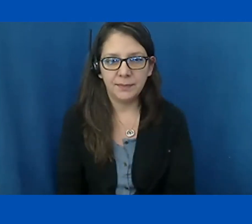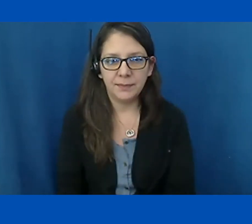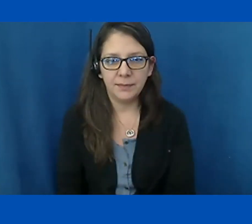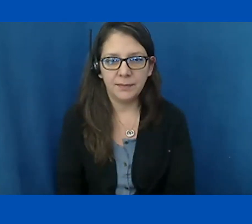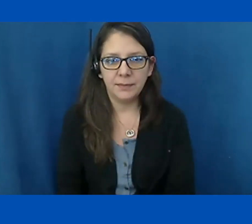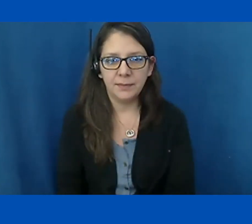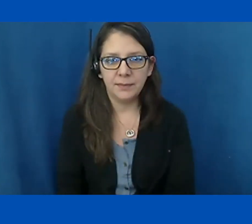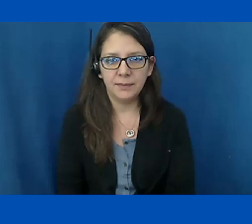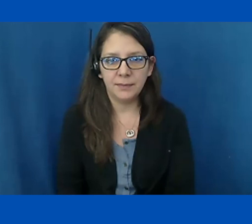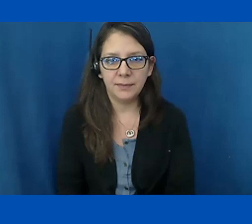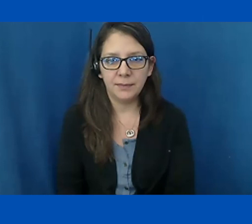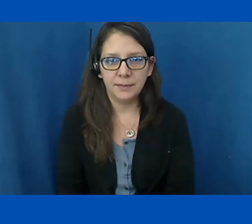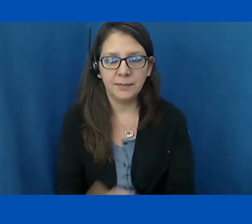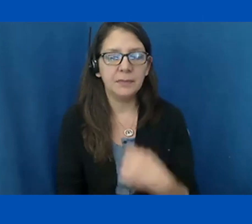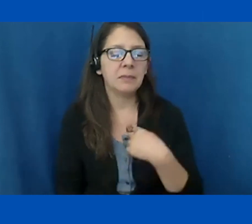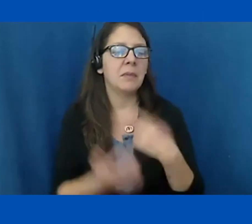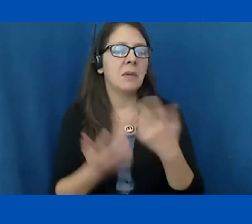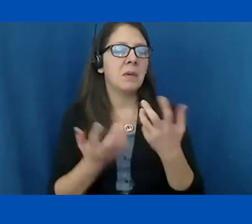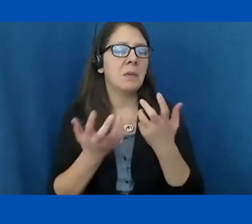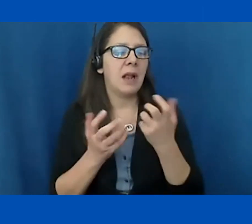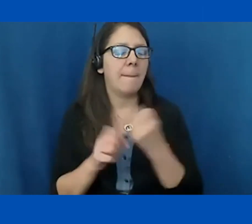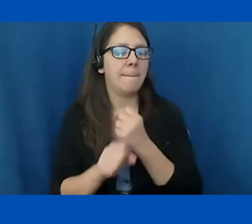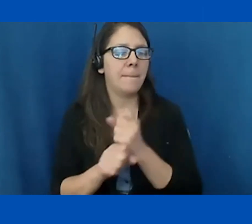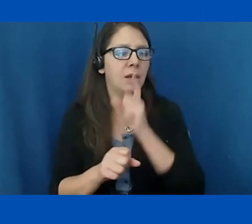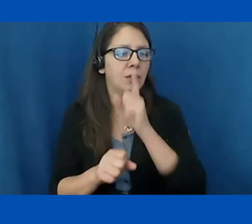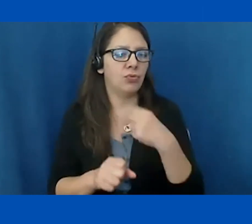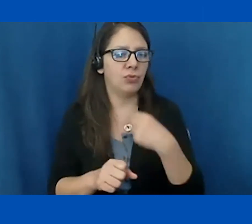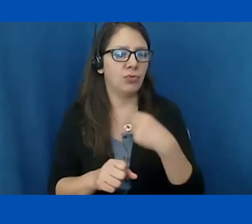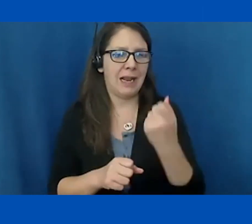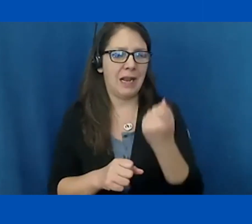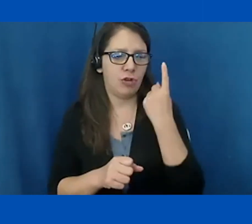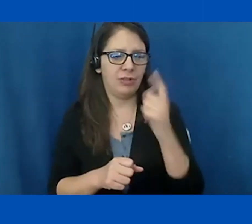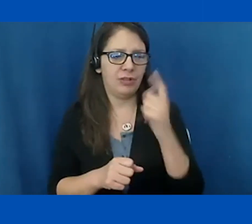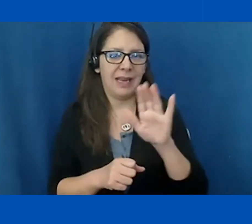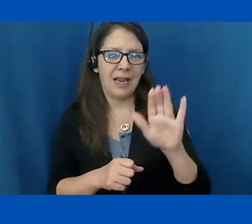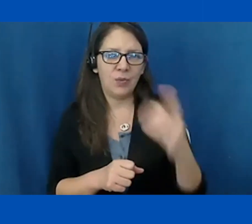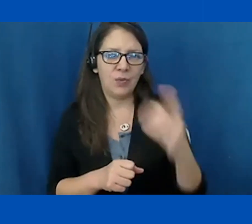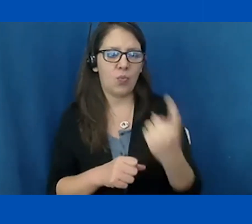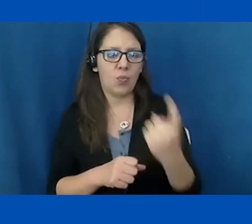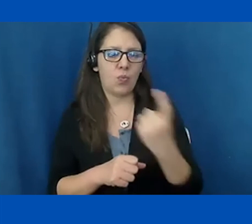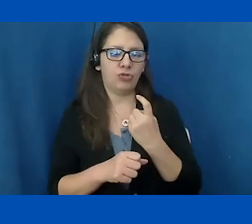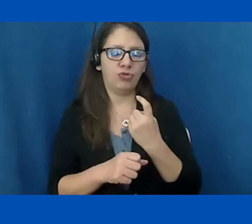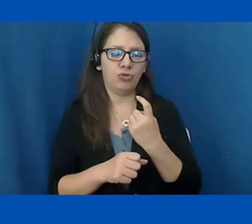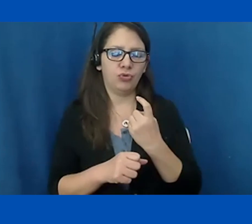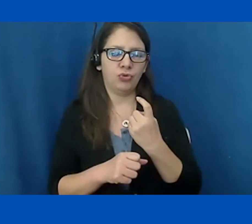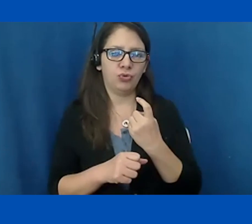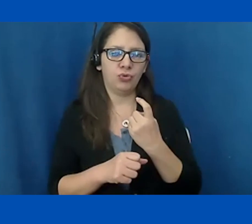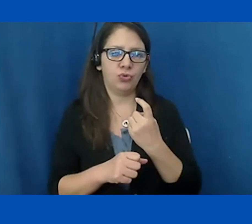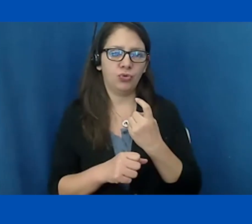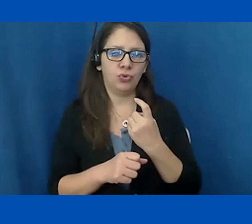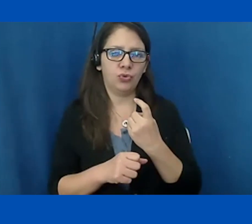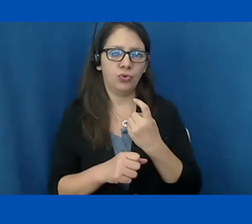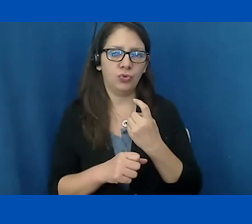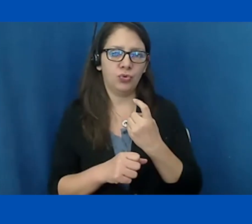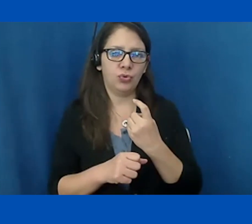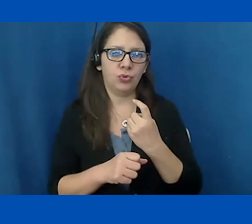so I want to make sure I understand the question completely. So are we talking about